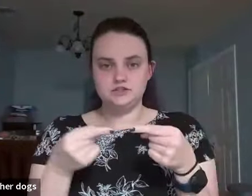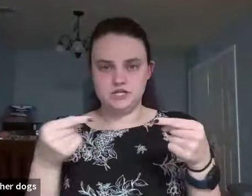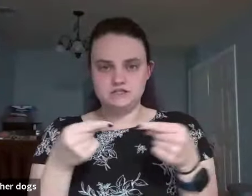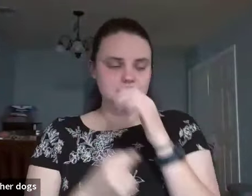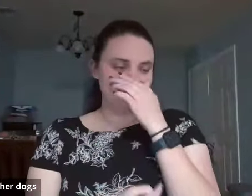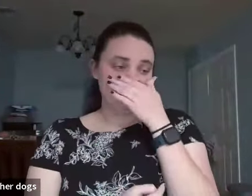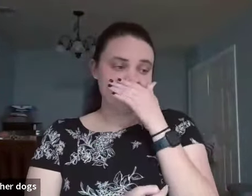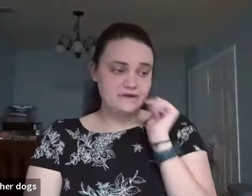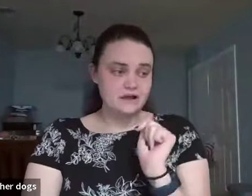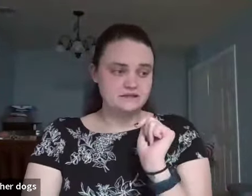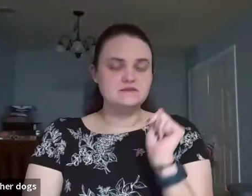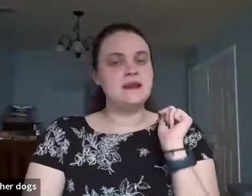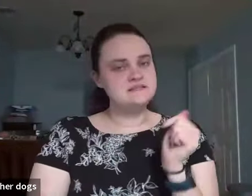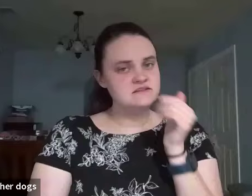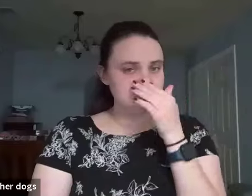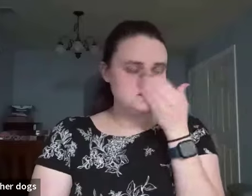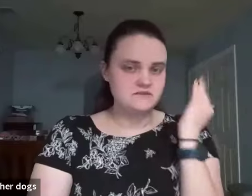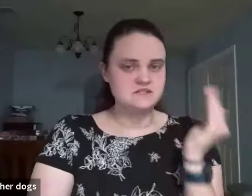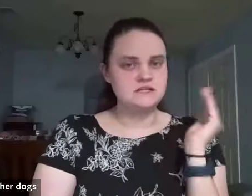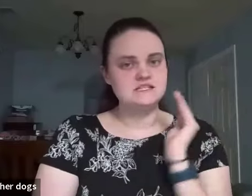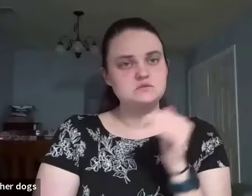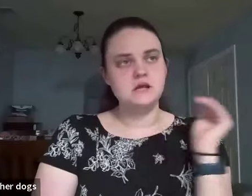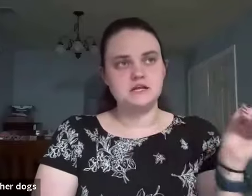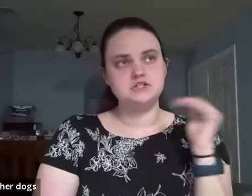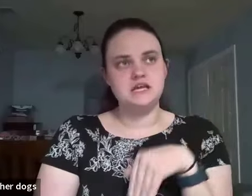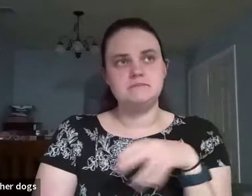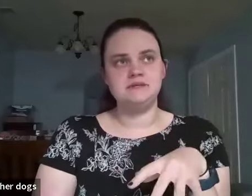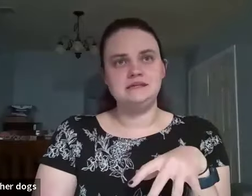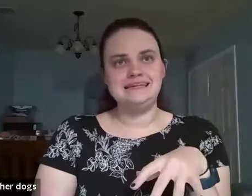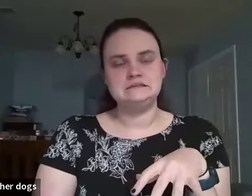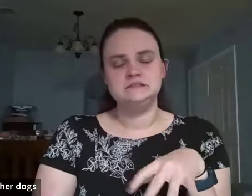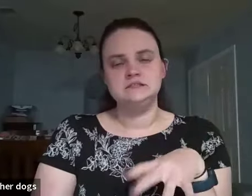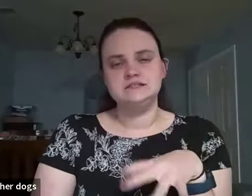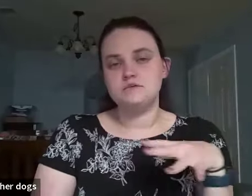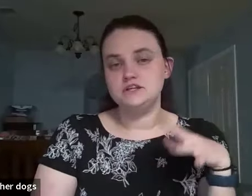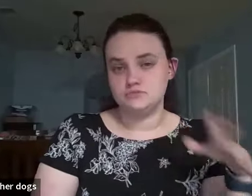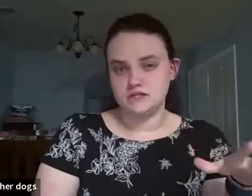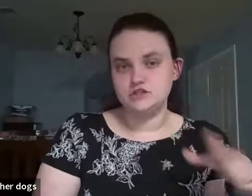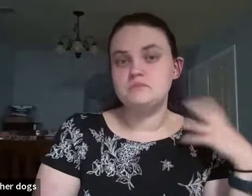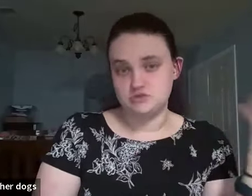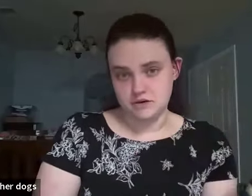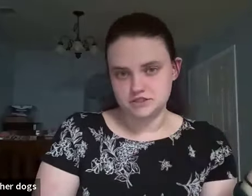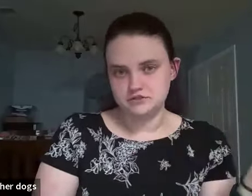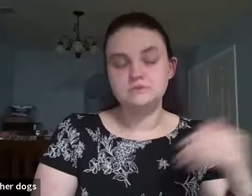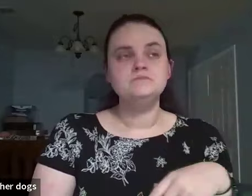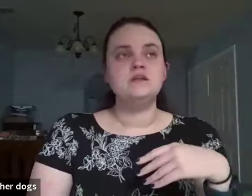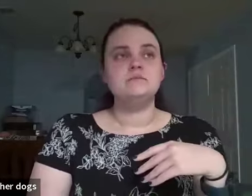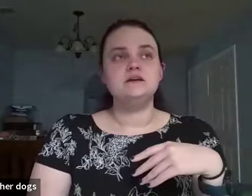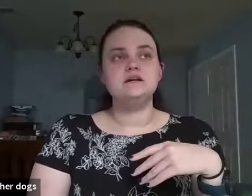your chest. But the nice thing that's about this one is this one actually can be not really directional, but directional. Because